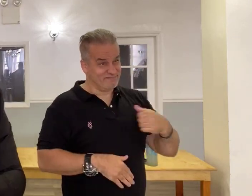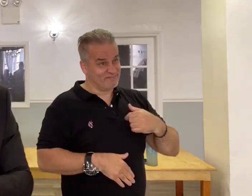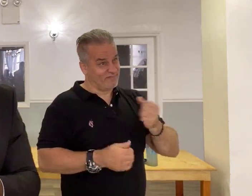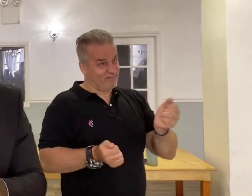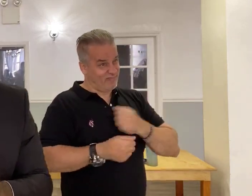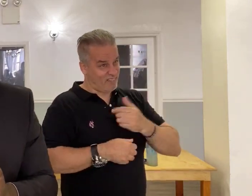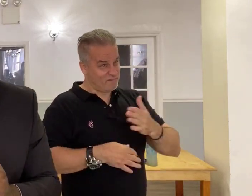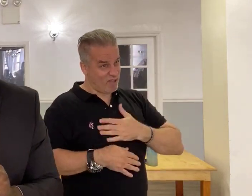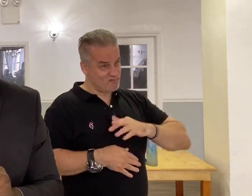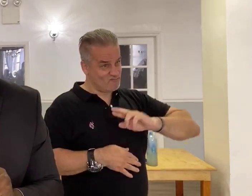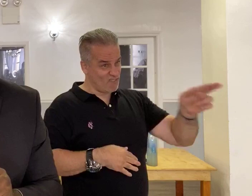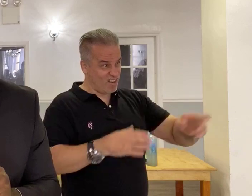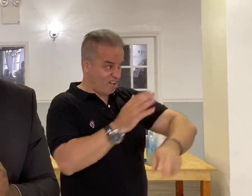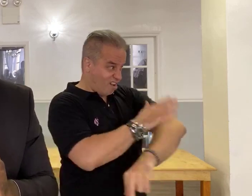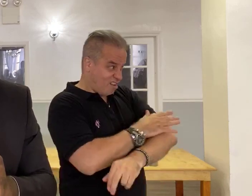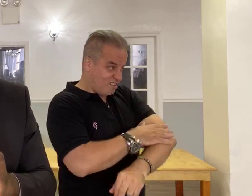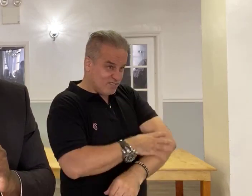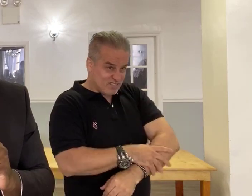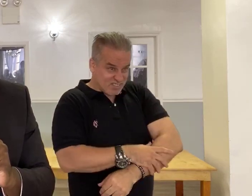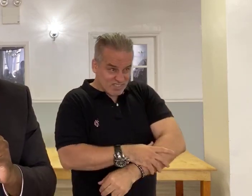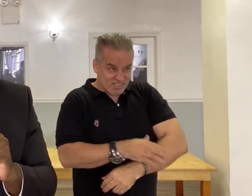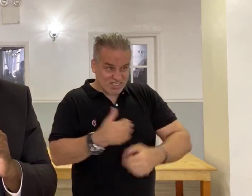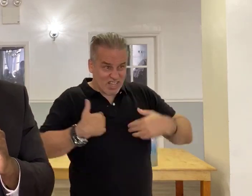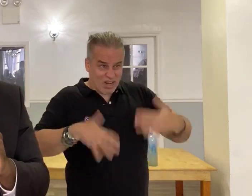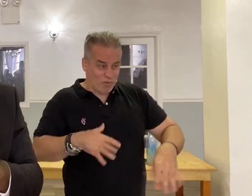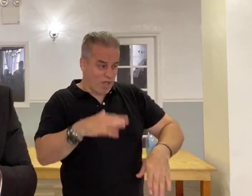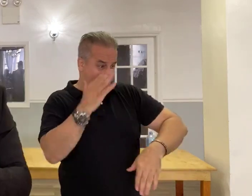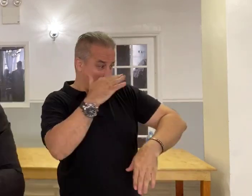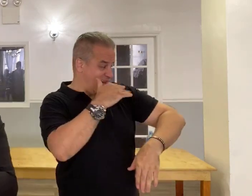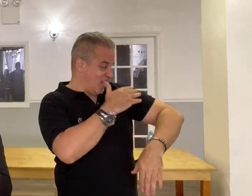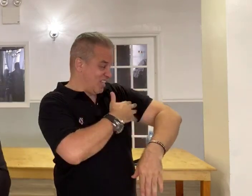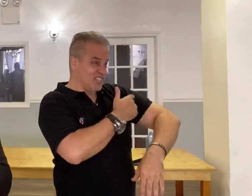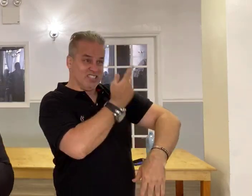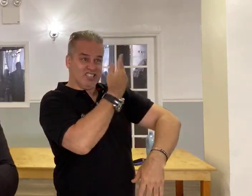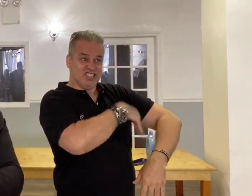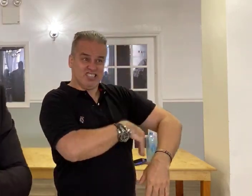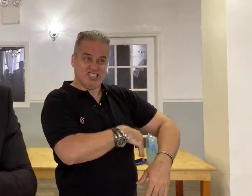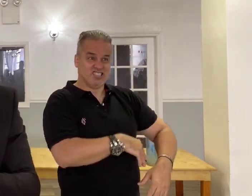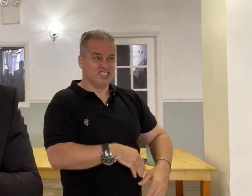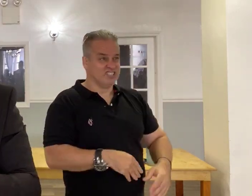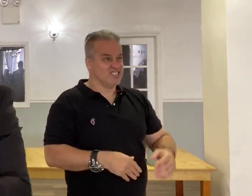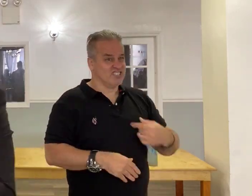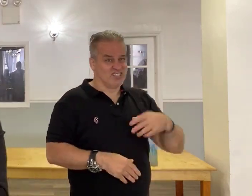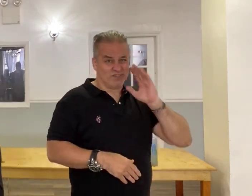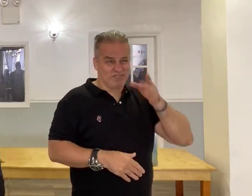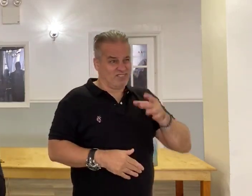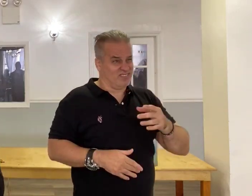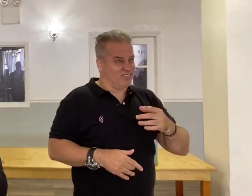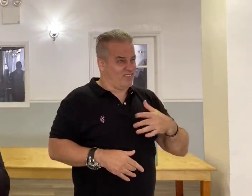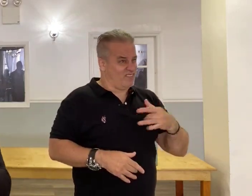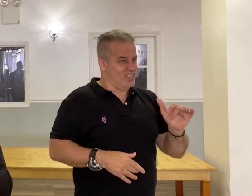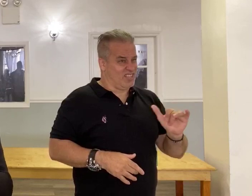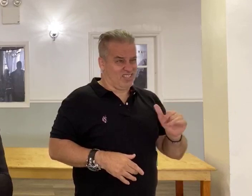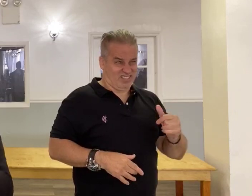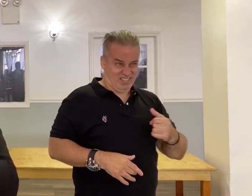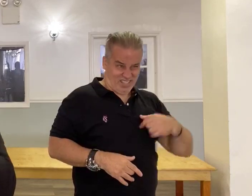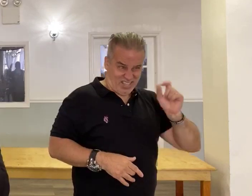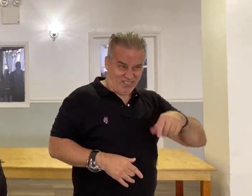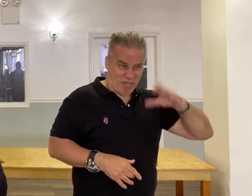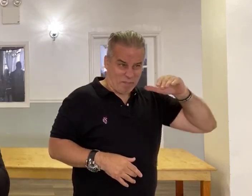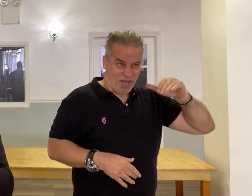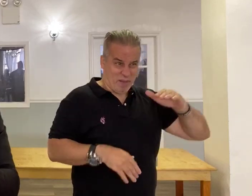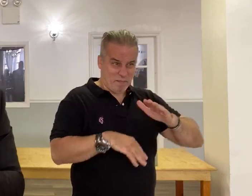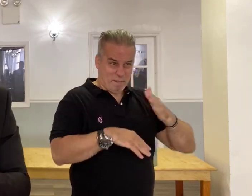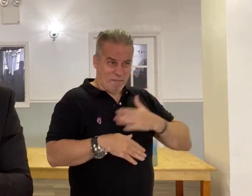I hate to say goodbye to my right arm. Amen. I hate to say goodbye to my right leg. And I tell you what, in